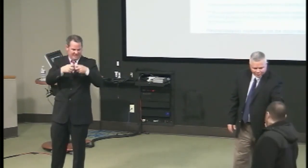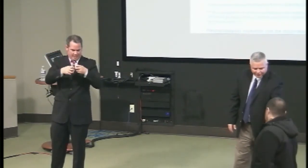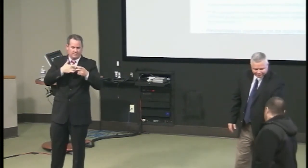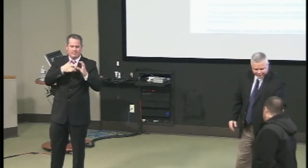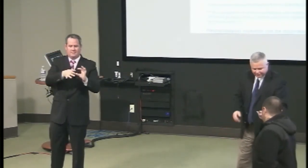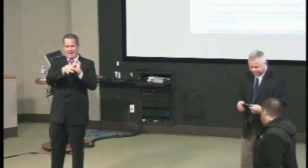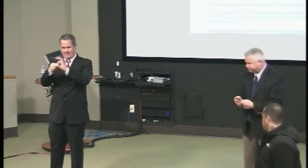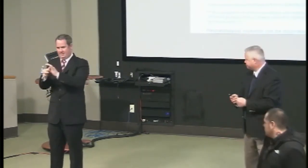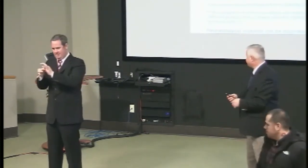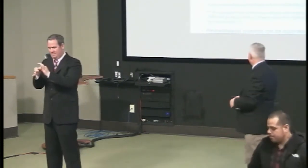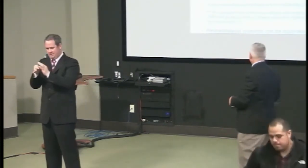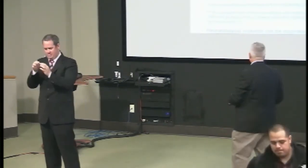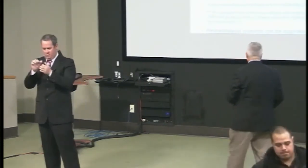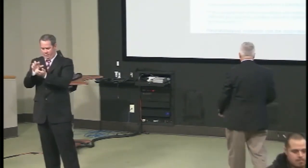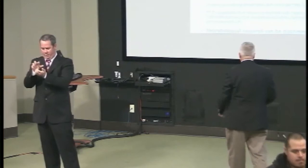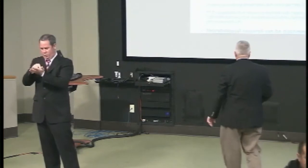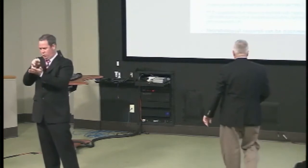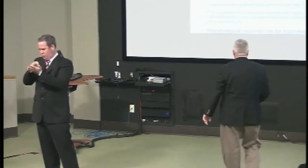Great. Thanks, man.